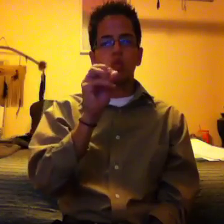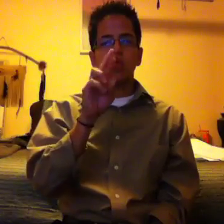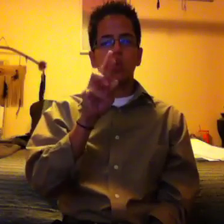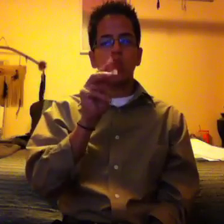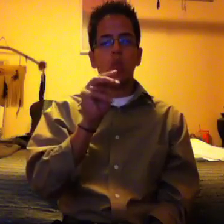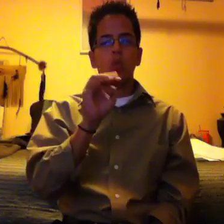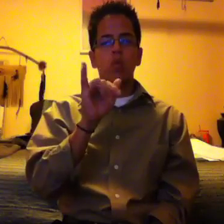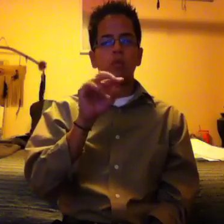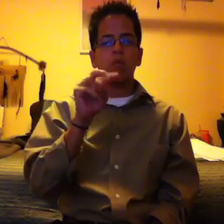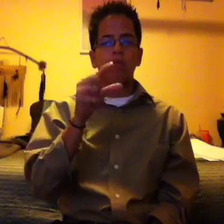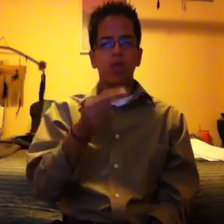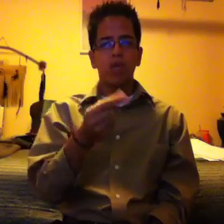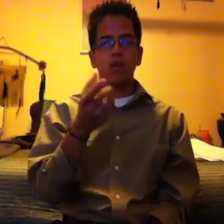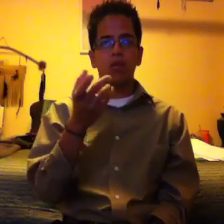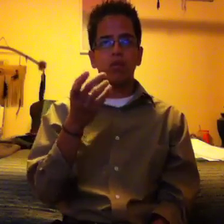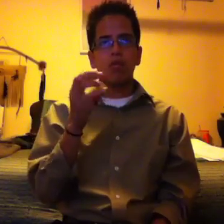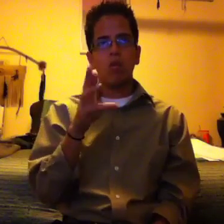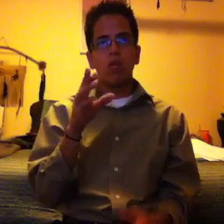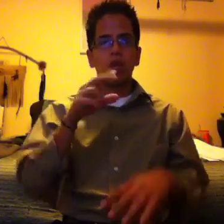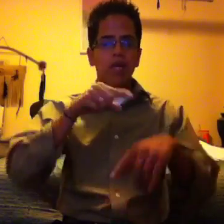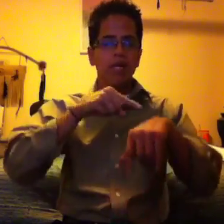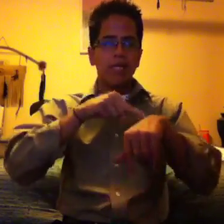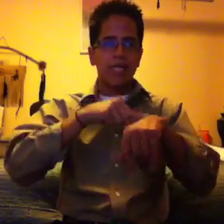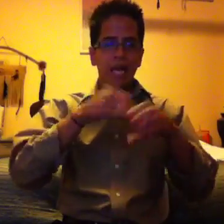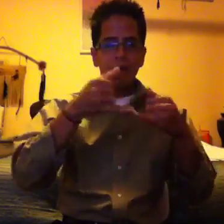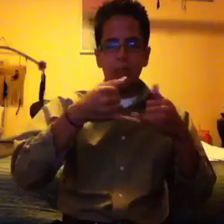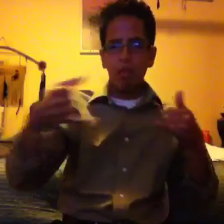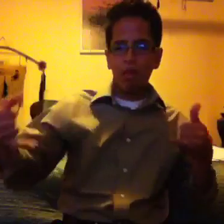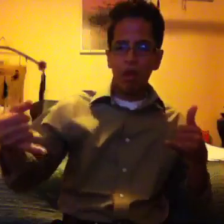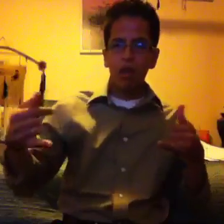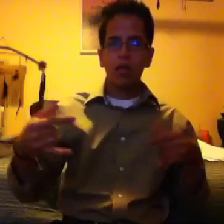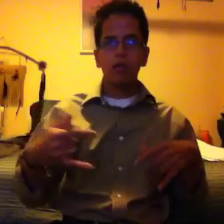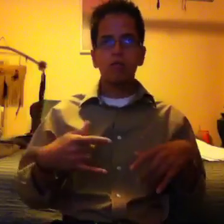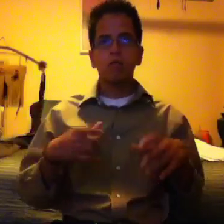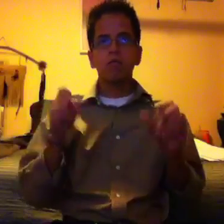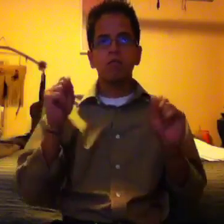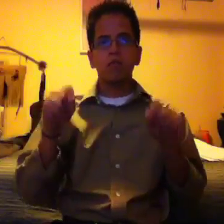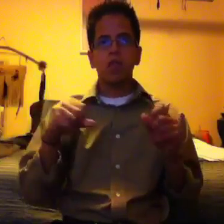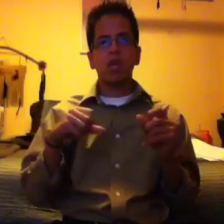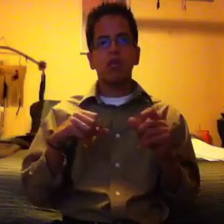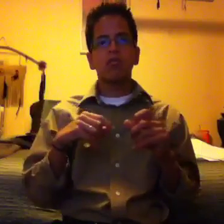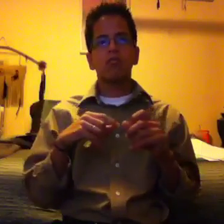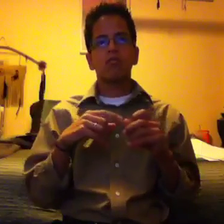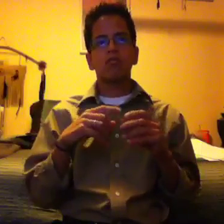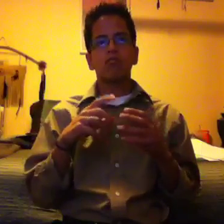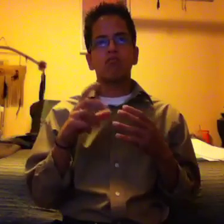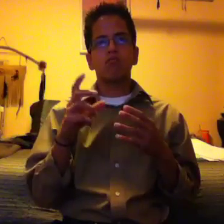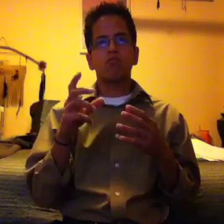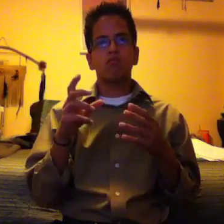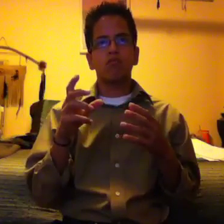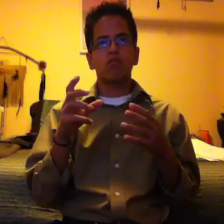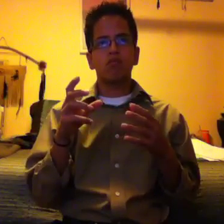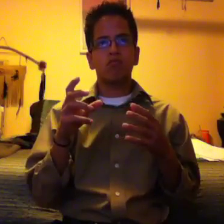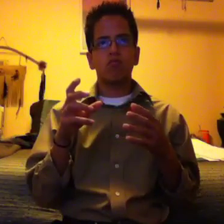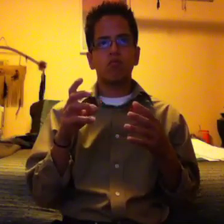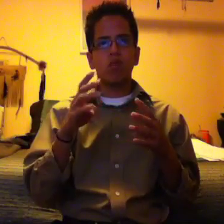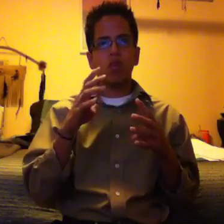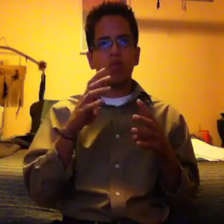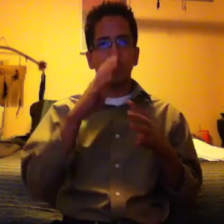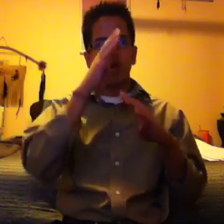of patterns, which is good for them to see as well. So they draw a concept map, maybe you write a summary, and here they're bringing in all the skills that they've learned